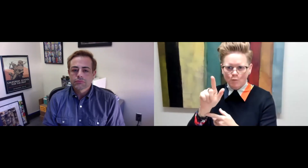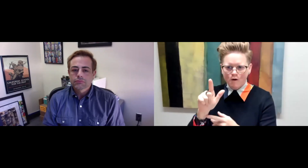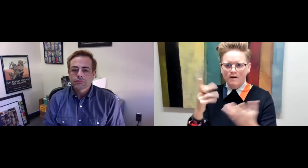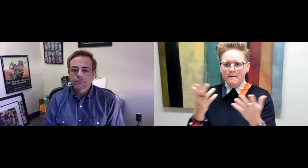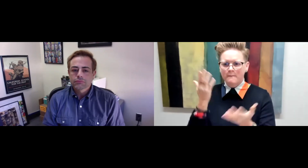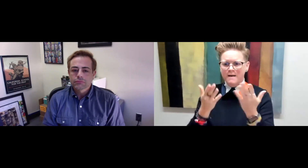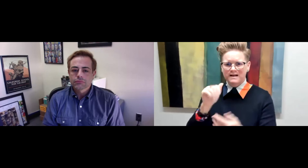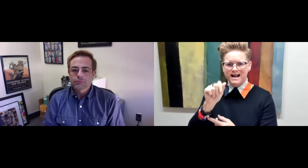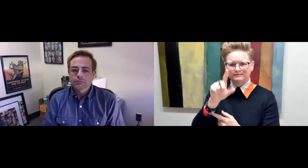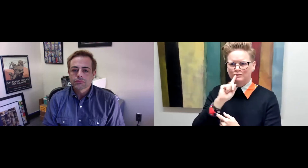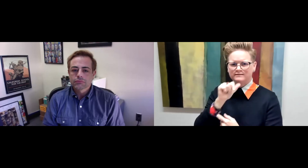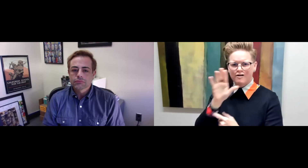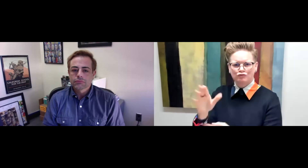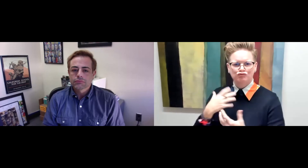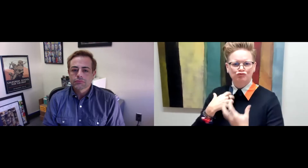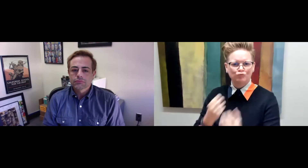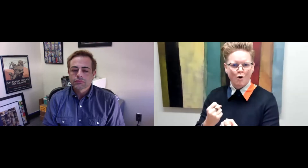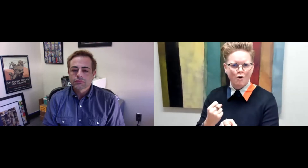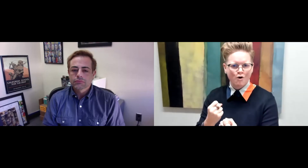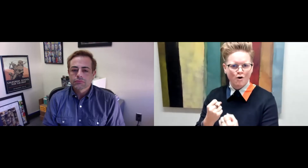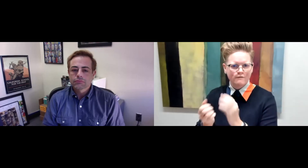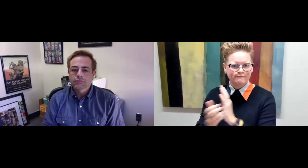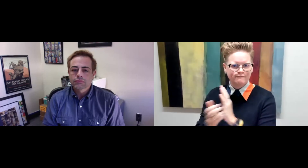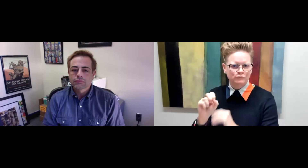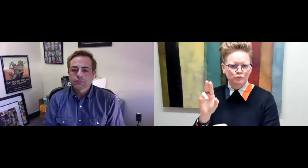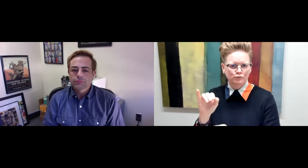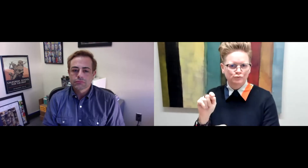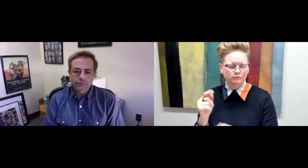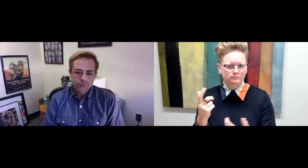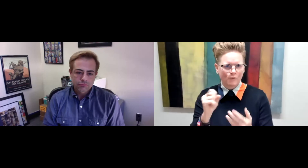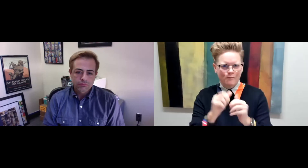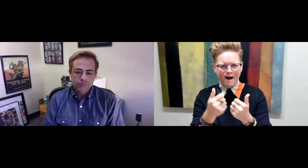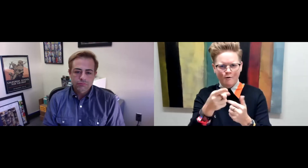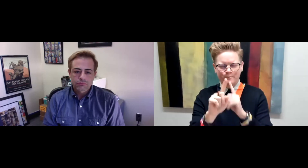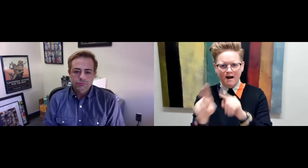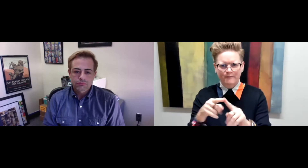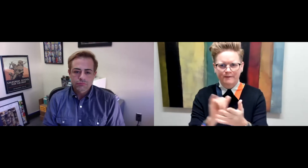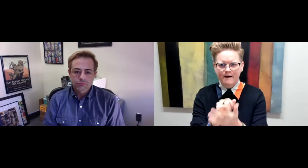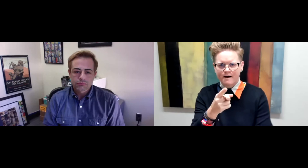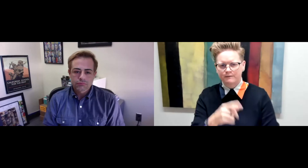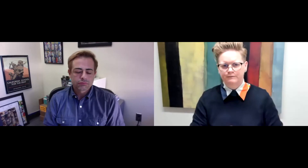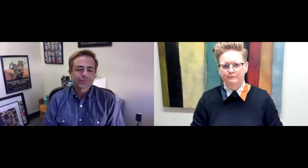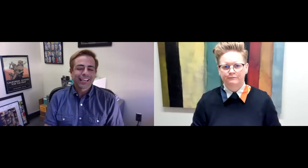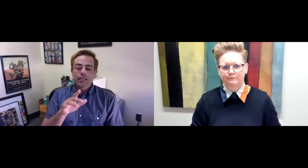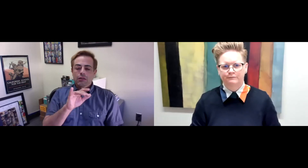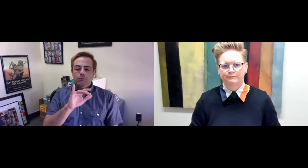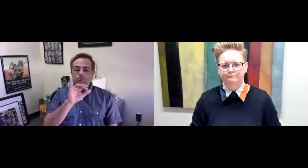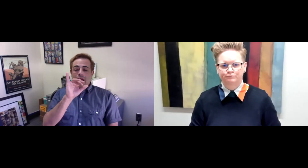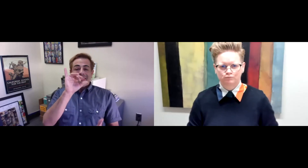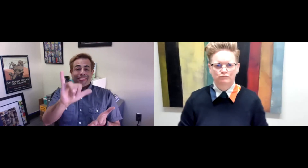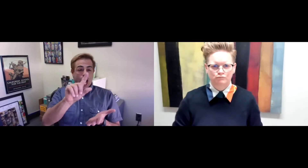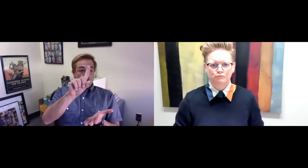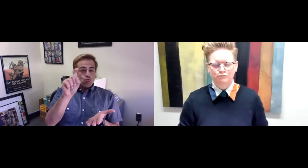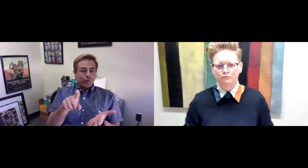maybe can hear a lot, maybe have unilateral hearing loss, or maybe ASL is just not their strength? How would you respond to